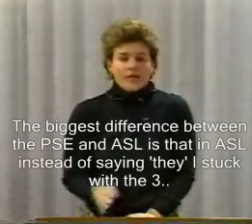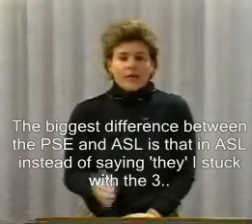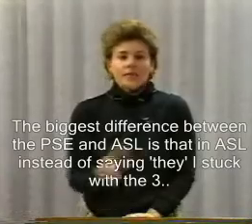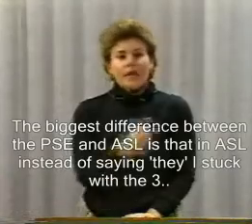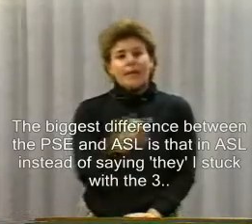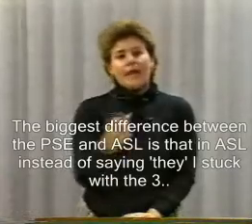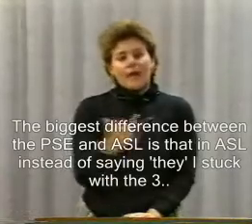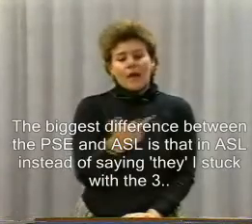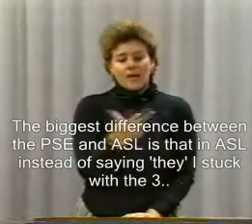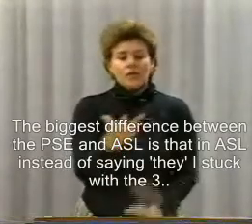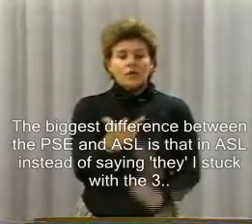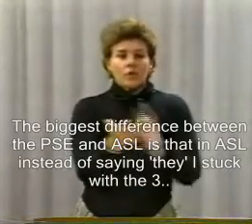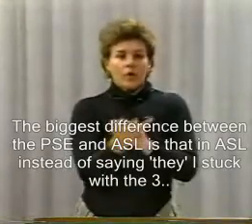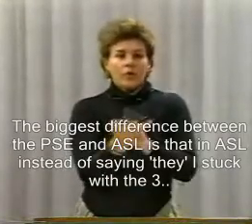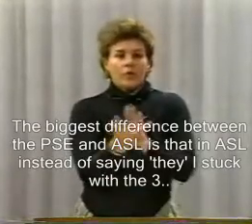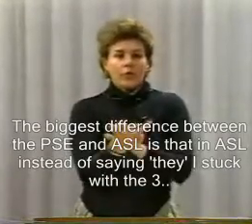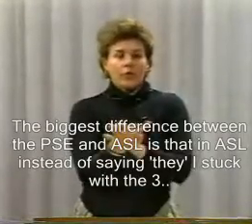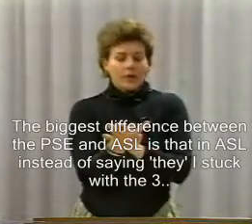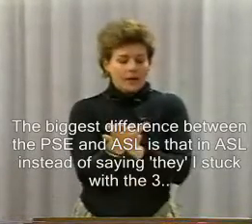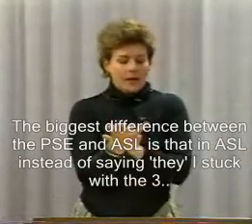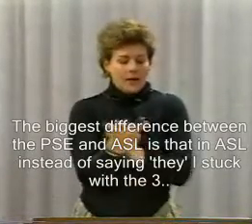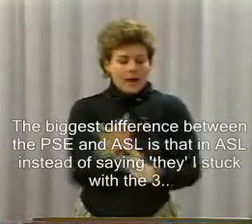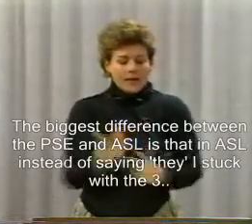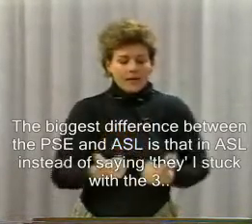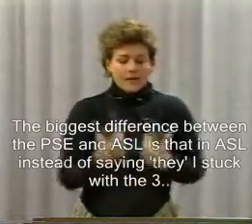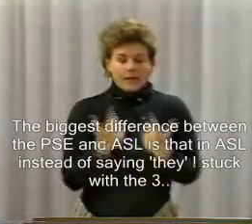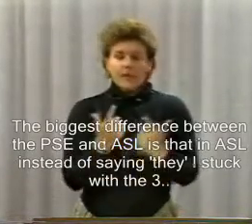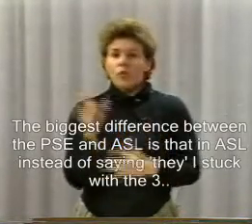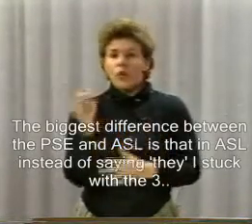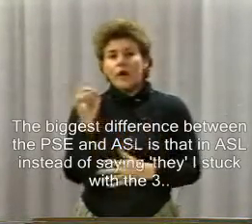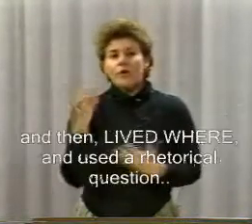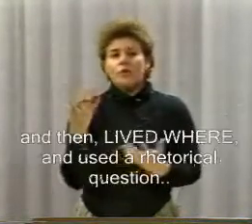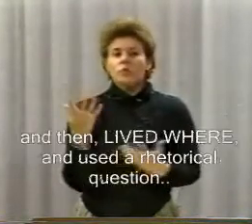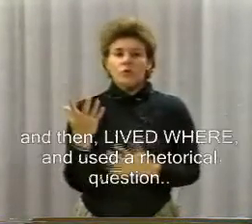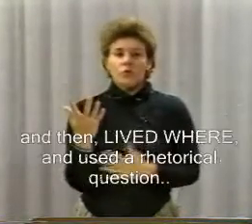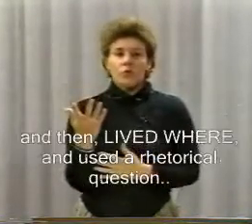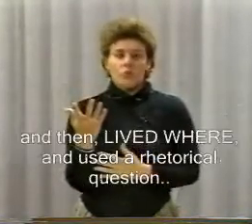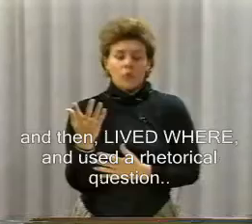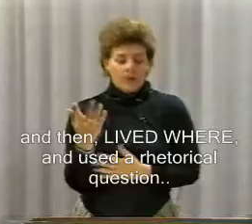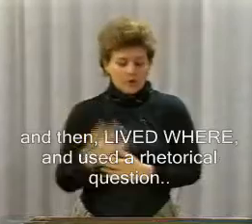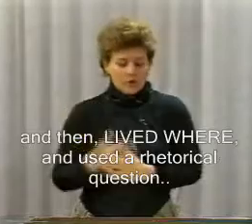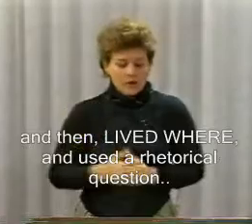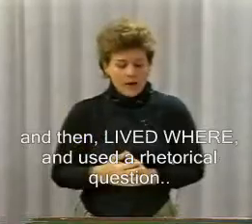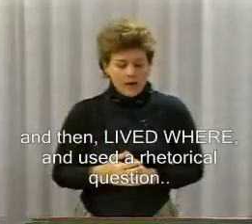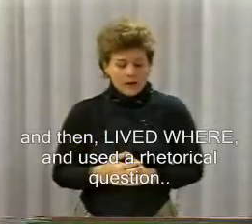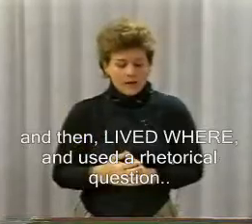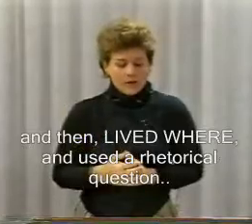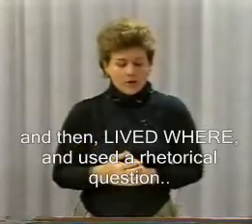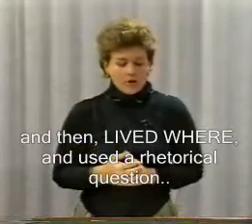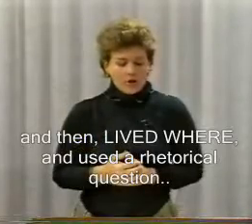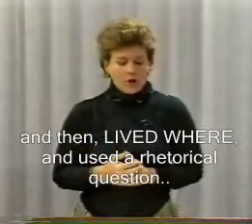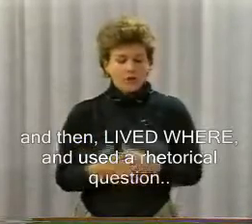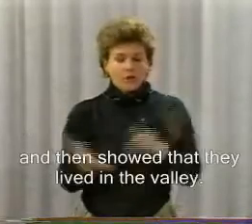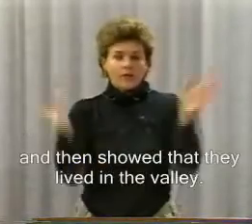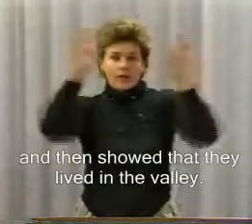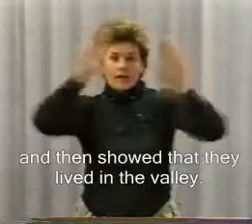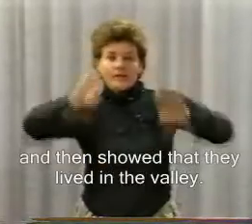instead of saying they, I stuck with the 3 and then lived where and used a rhetorical question and then showed that they lived